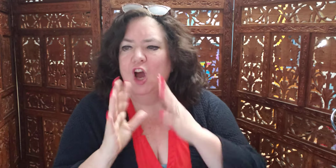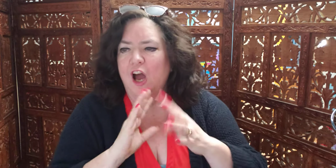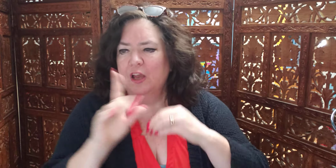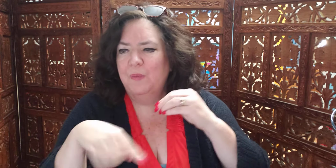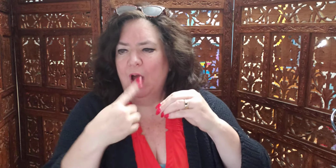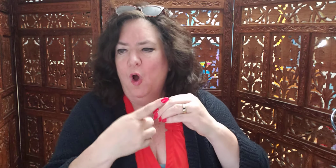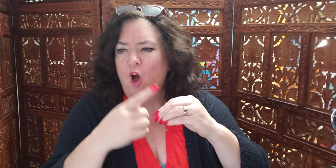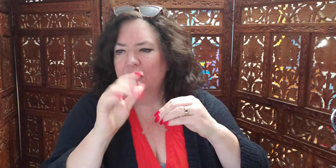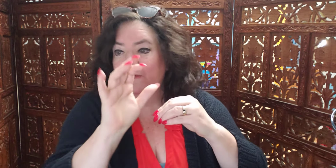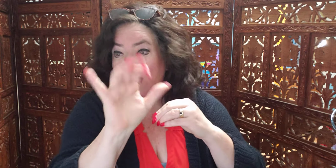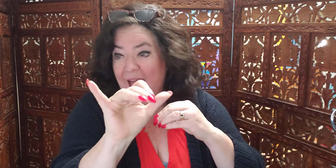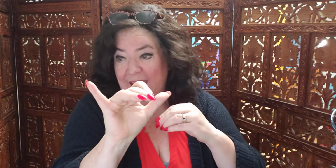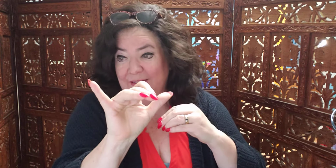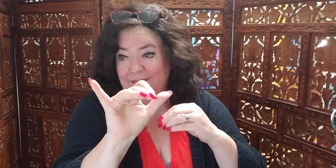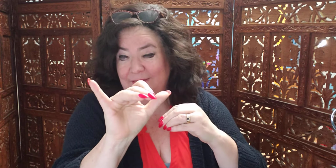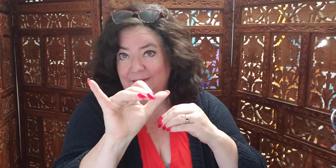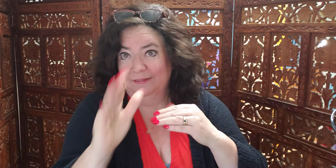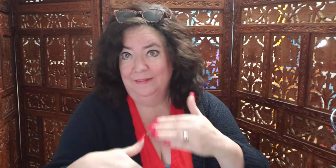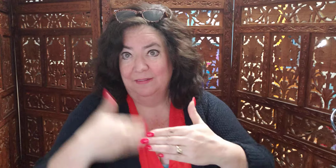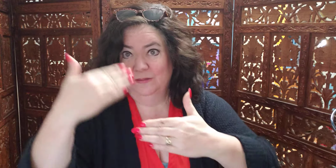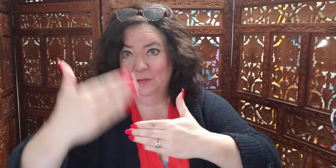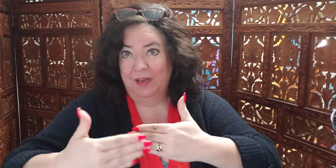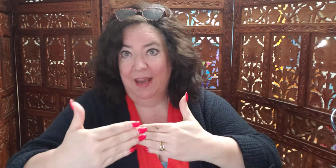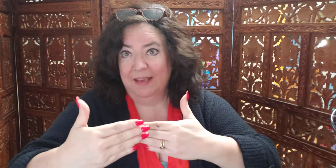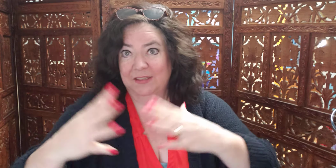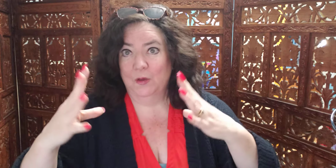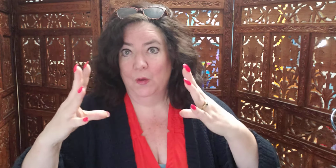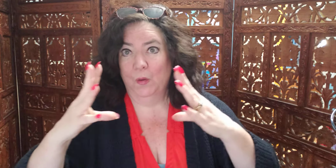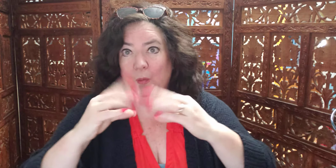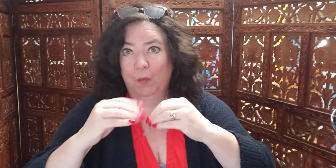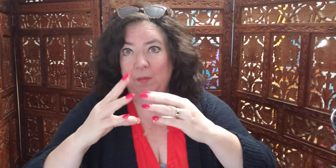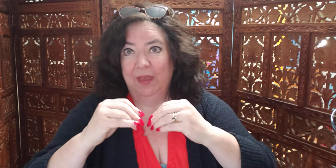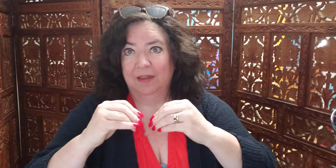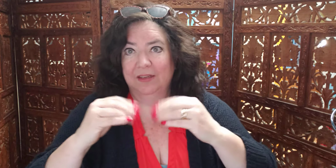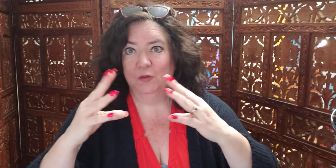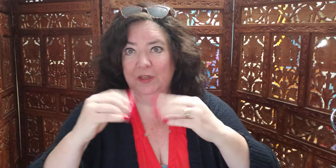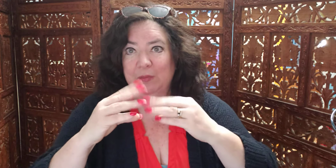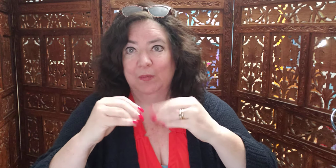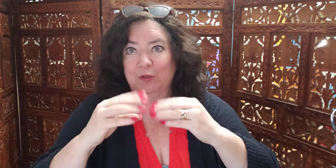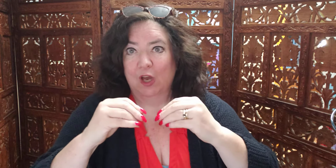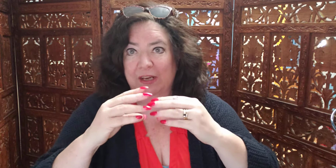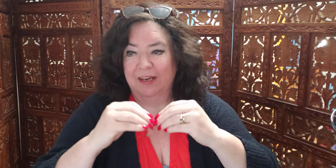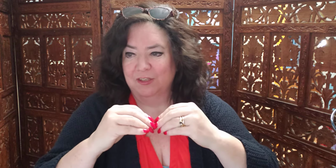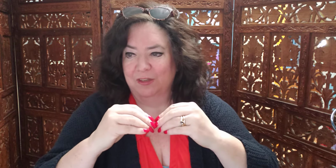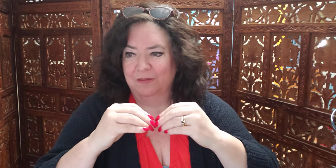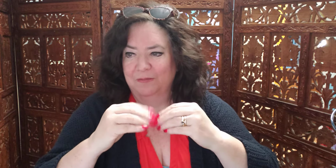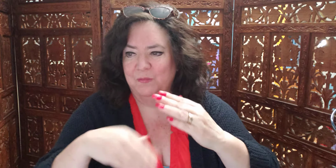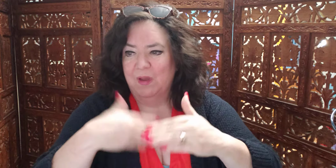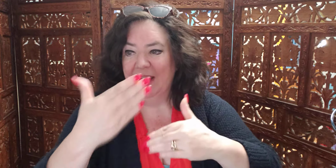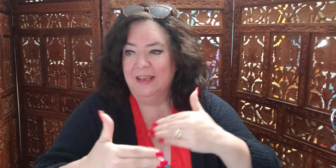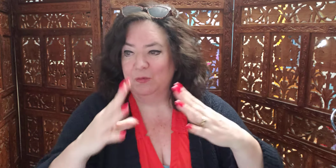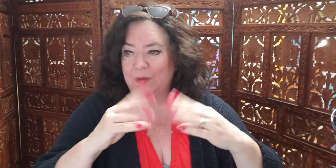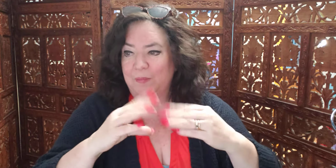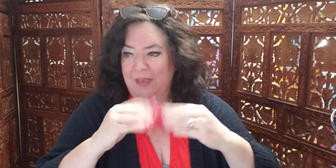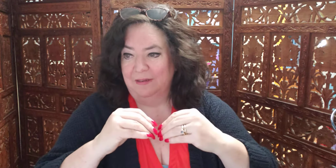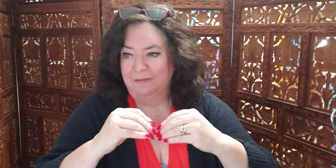talk about all of that when next we meet. These are all these people talking at each other. When next we meet.